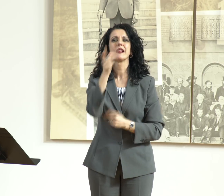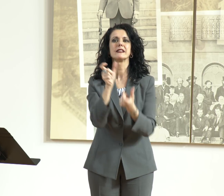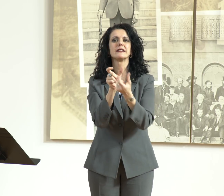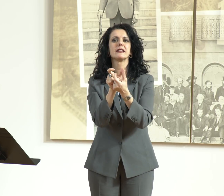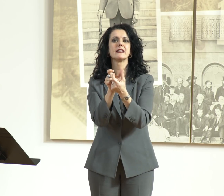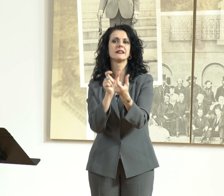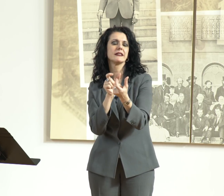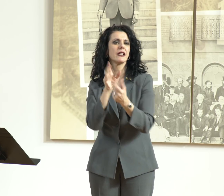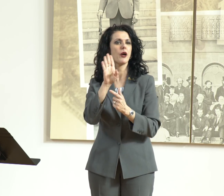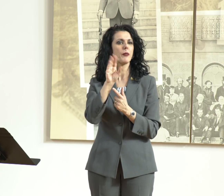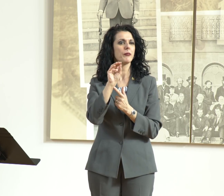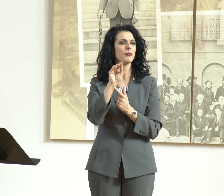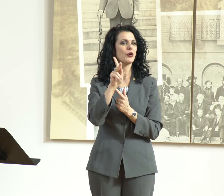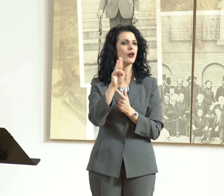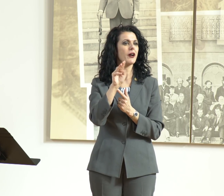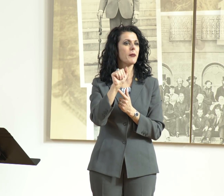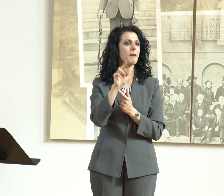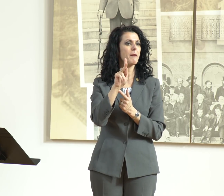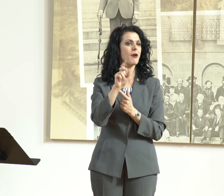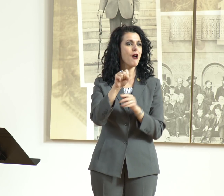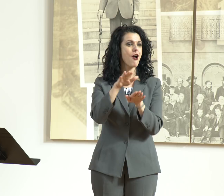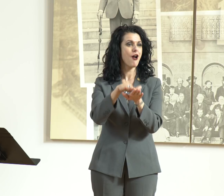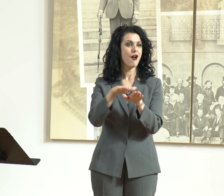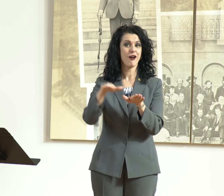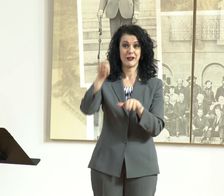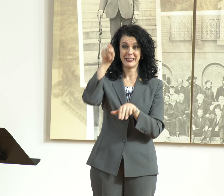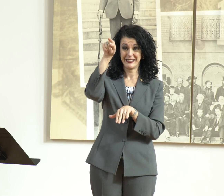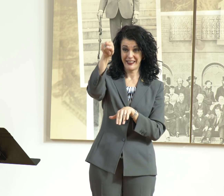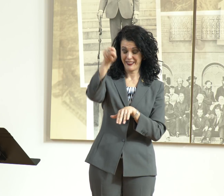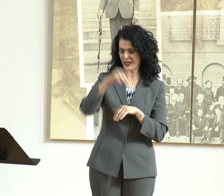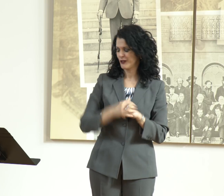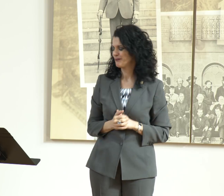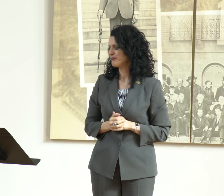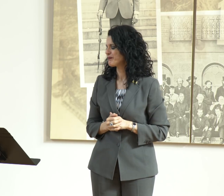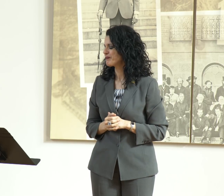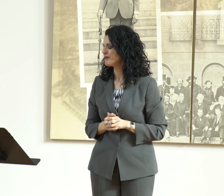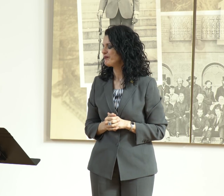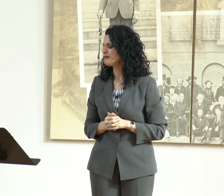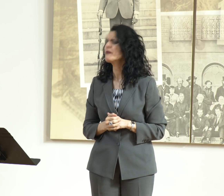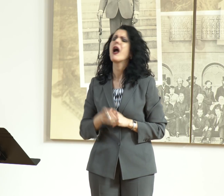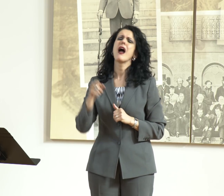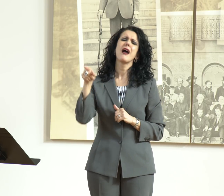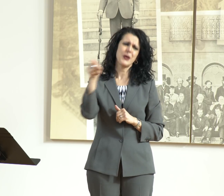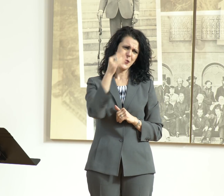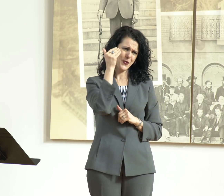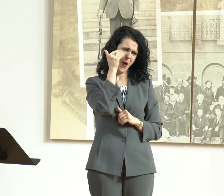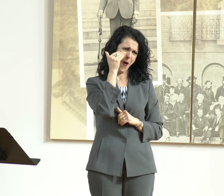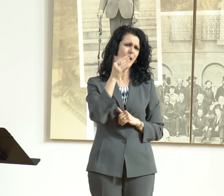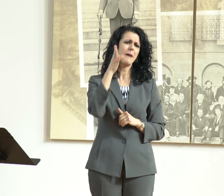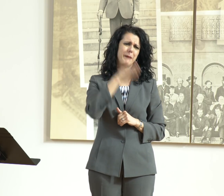And on your way out, you will see bookmarks on the table.